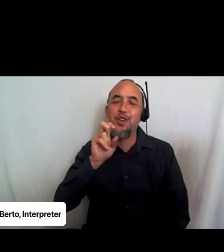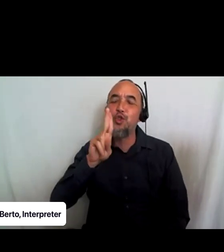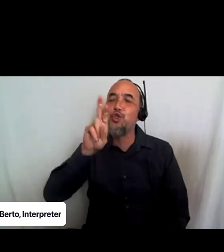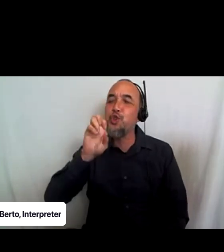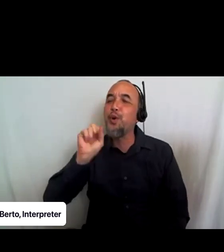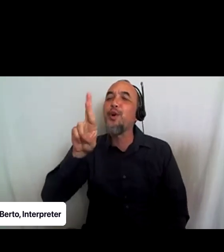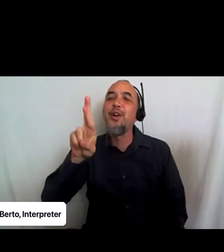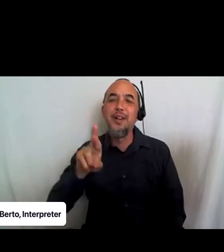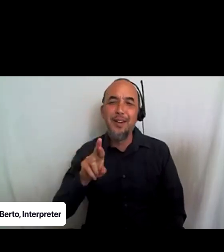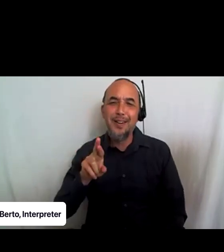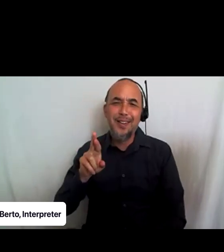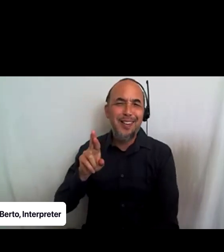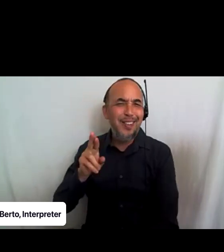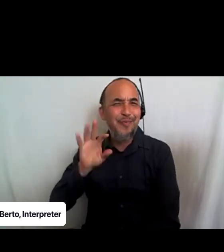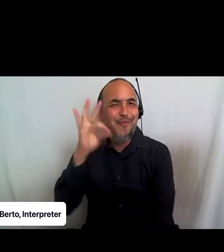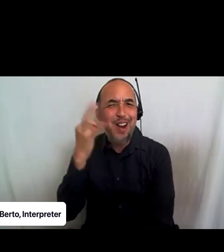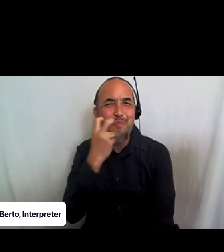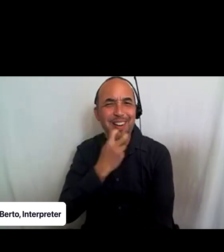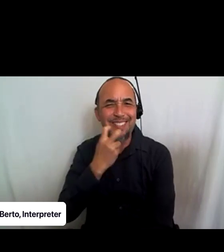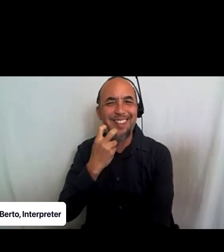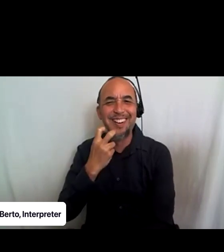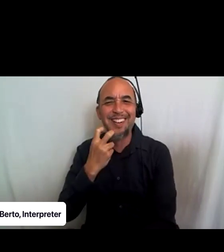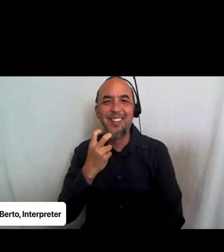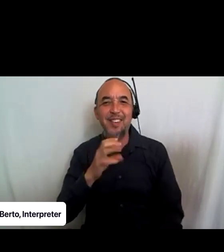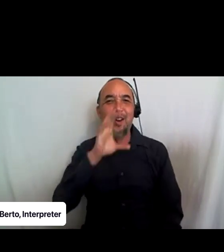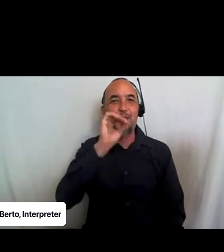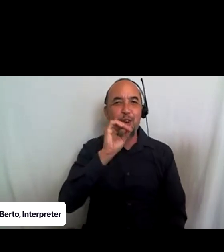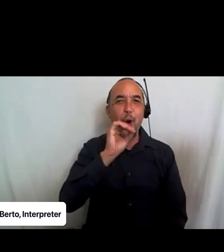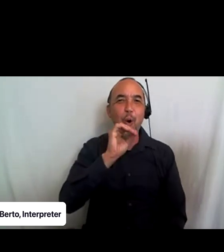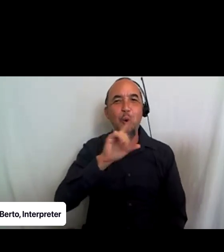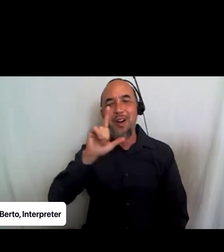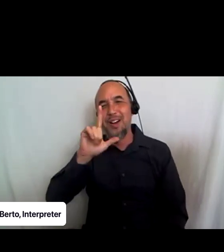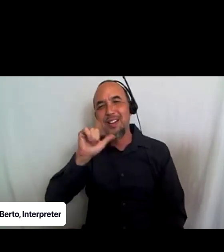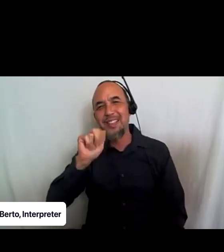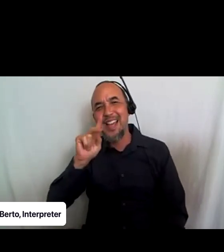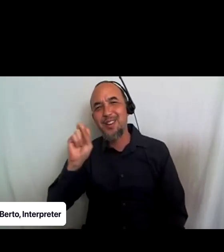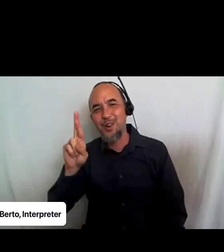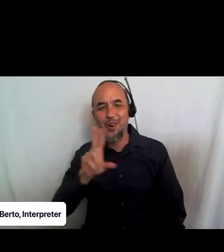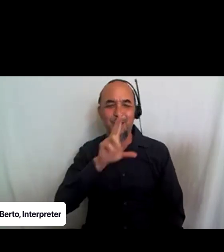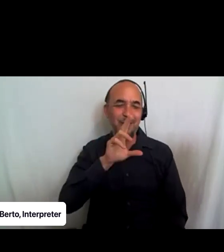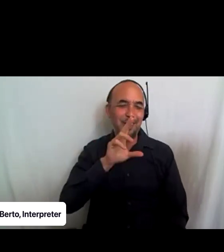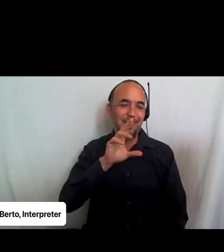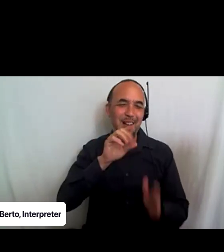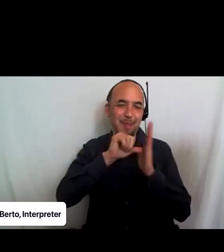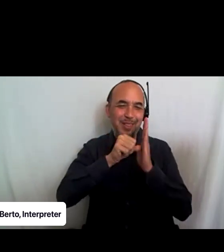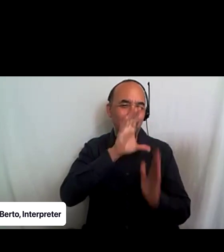Everyone's just yeah. colander, Lander, colander. All